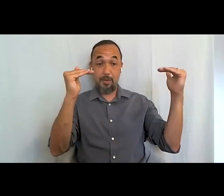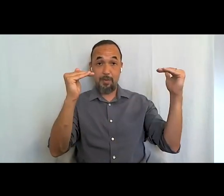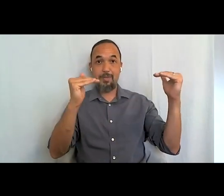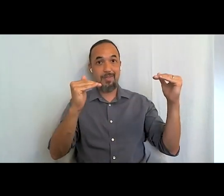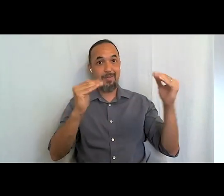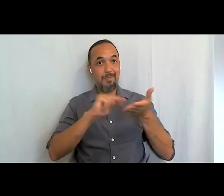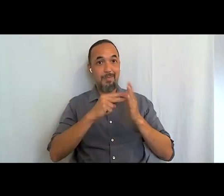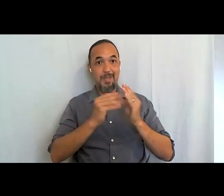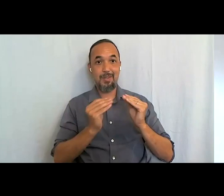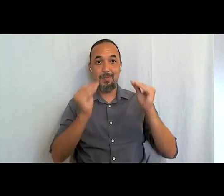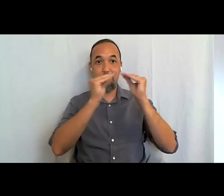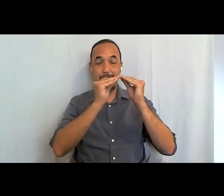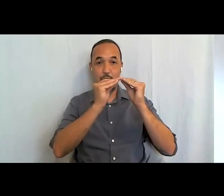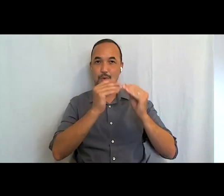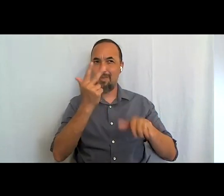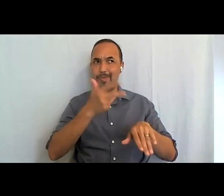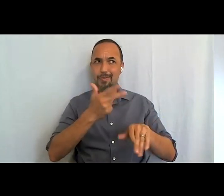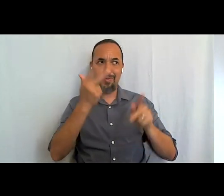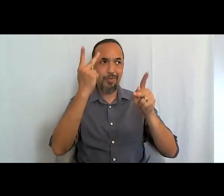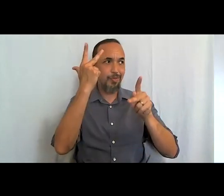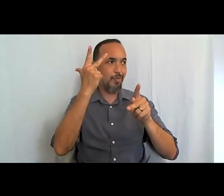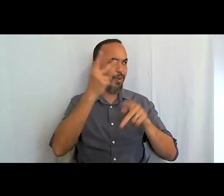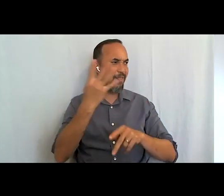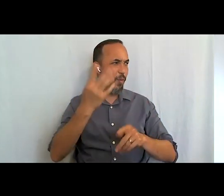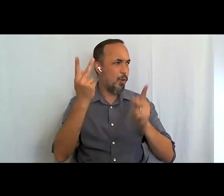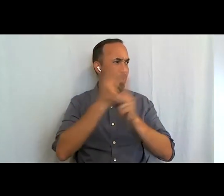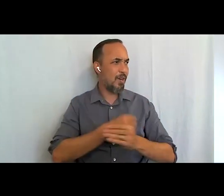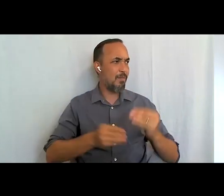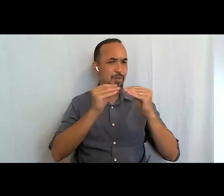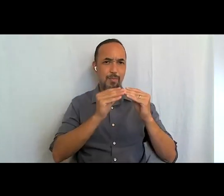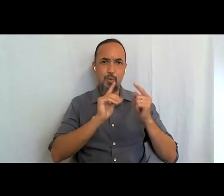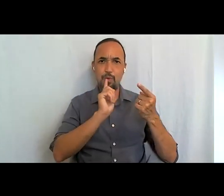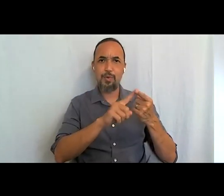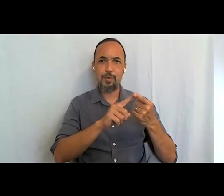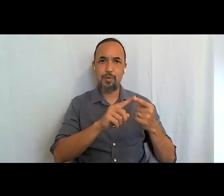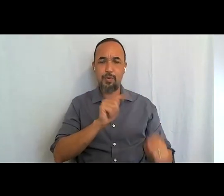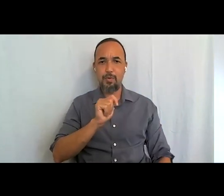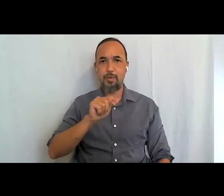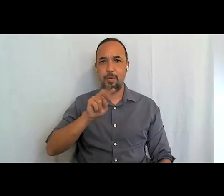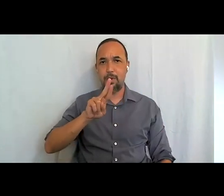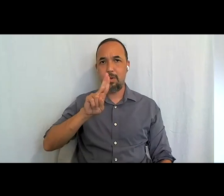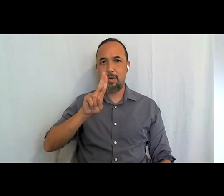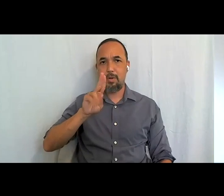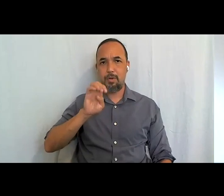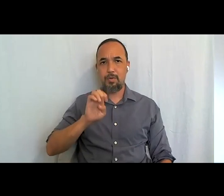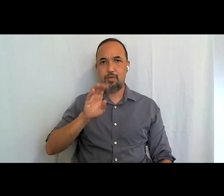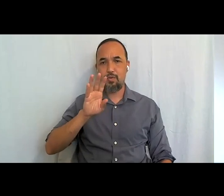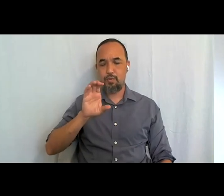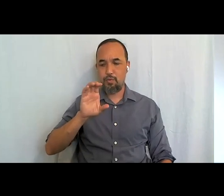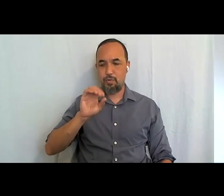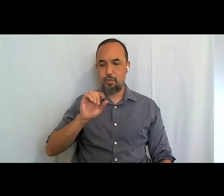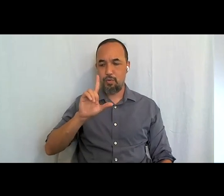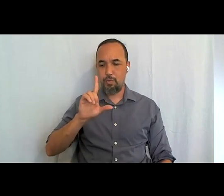I think it's like 3 or 4 times more. I don't even remember. And You've got some great things in there. You've got a